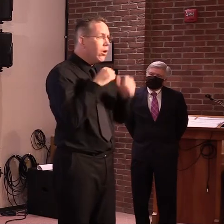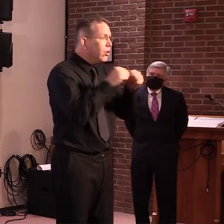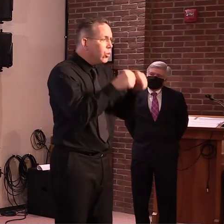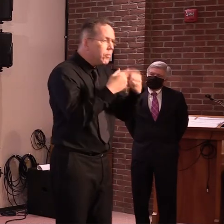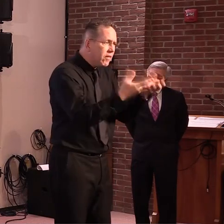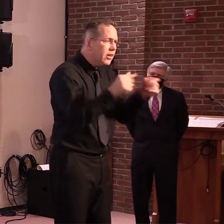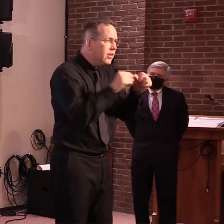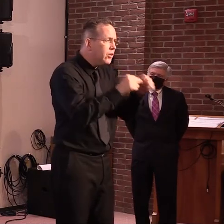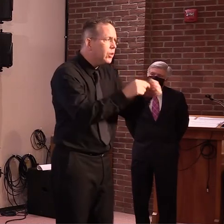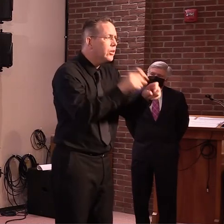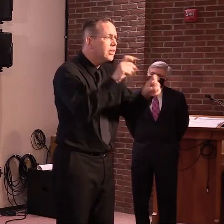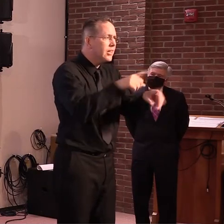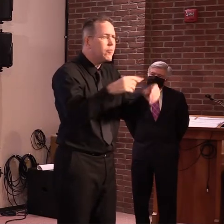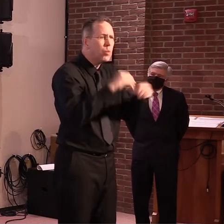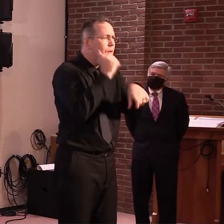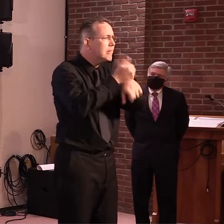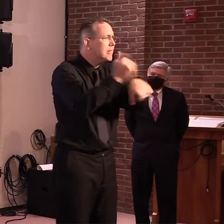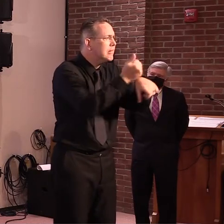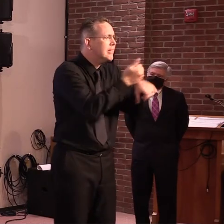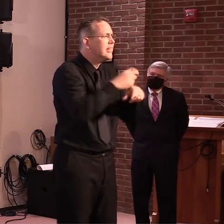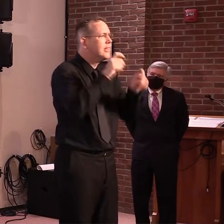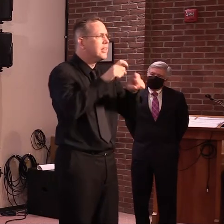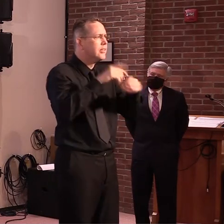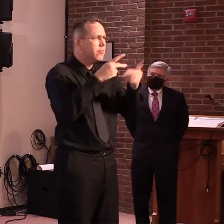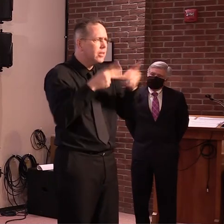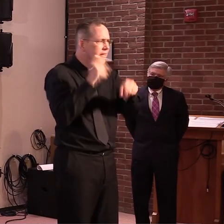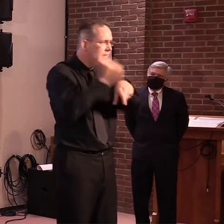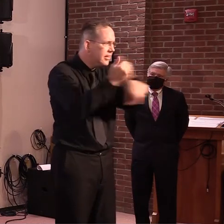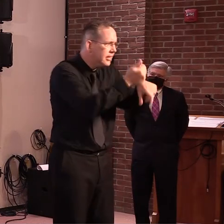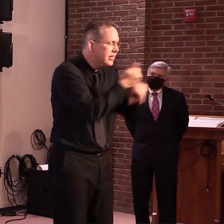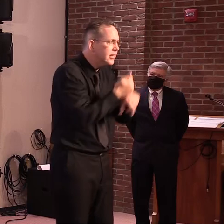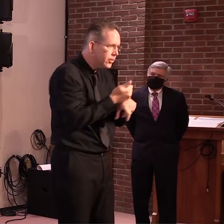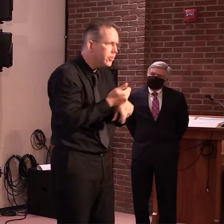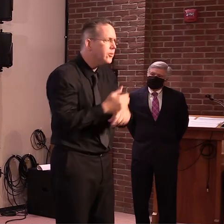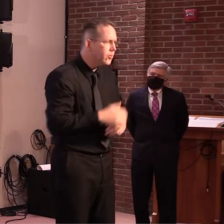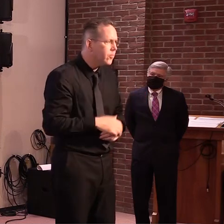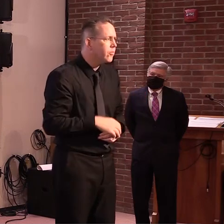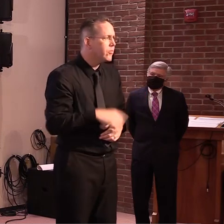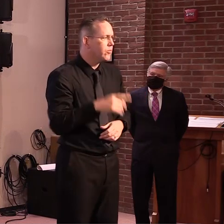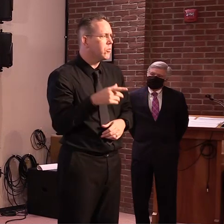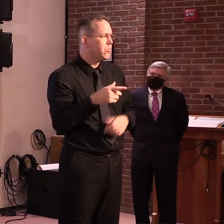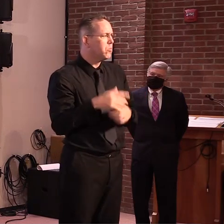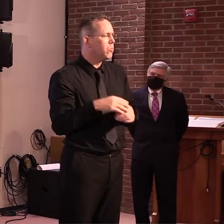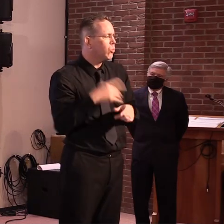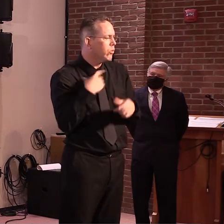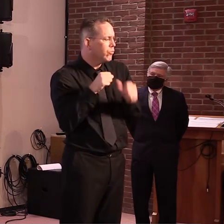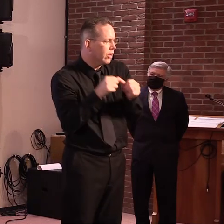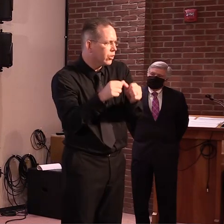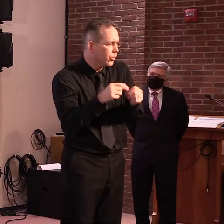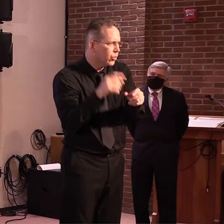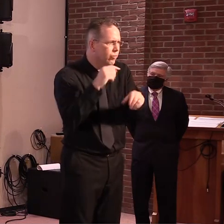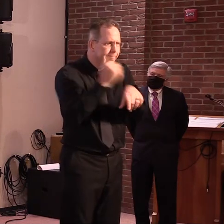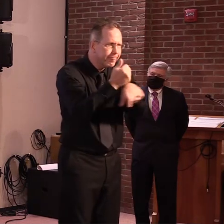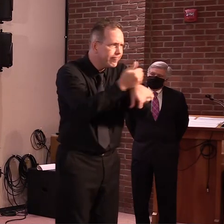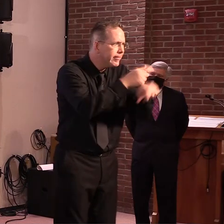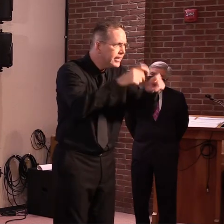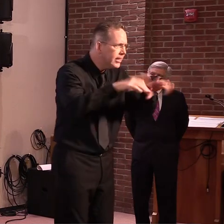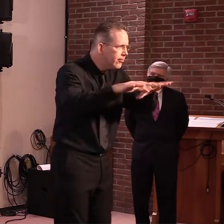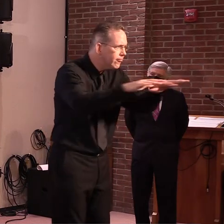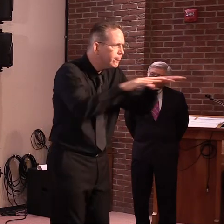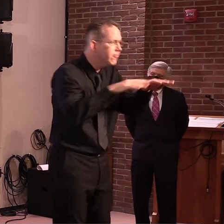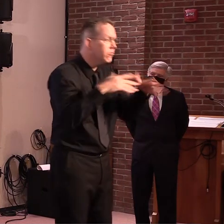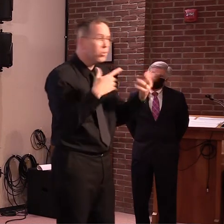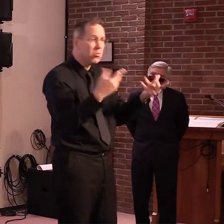let people have access to testing. Plus, people have the, I'll say in quotes, the